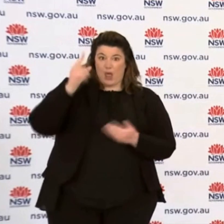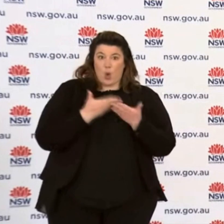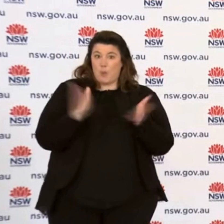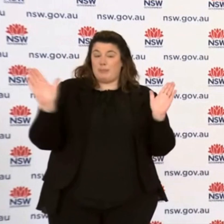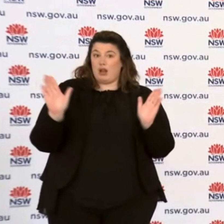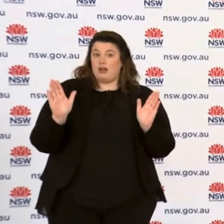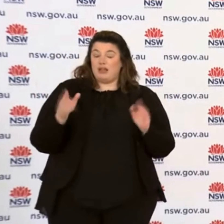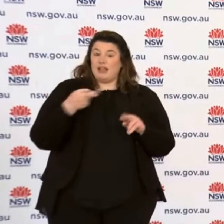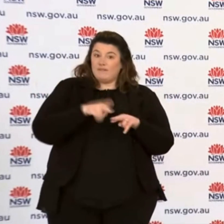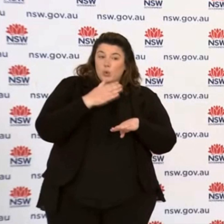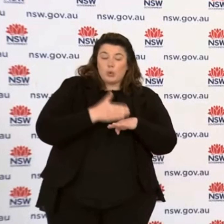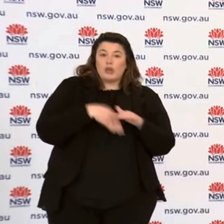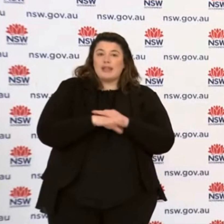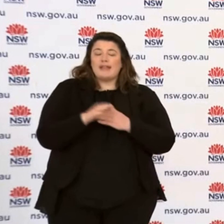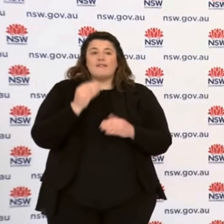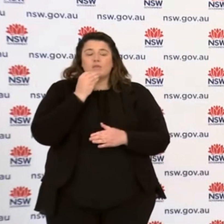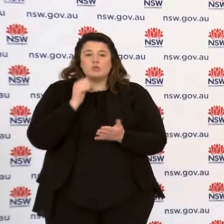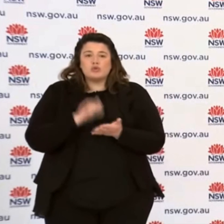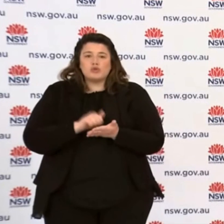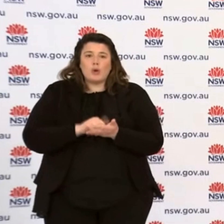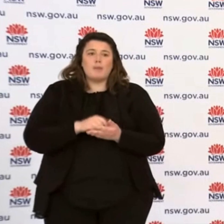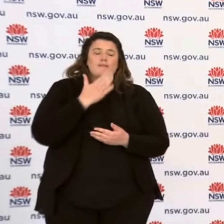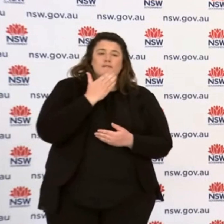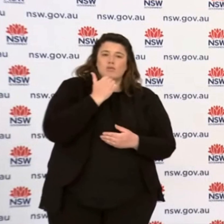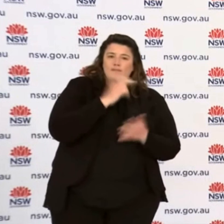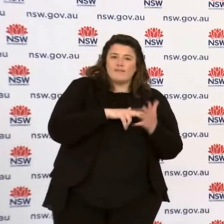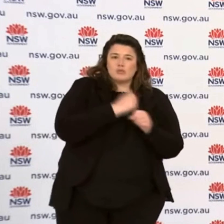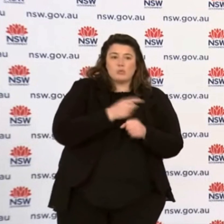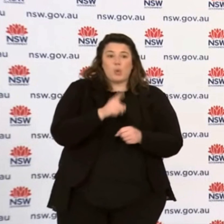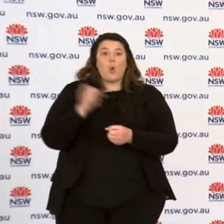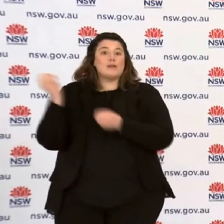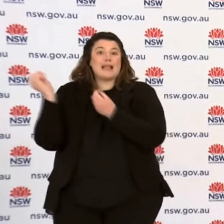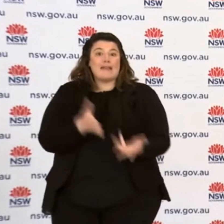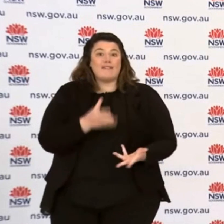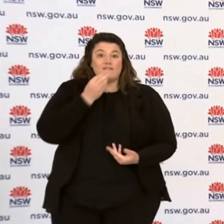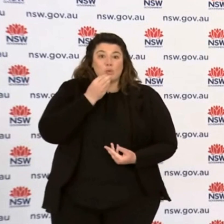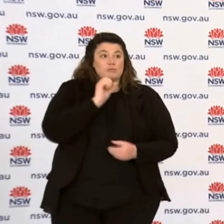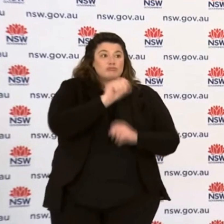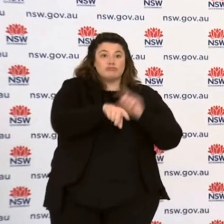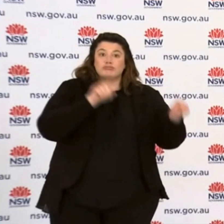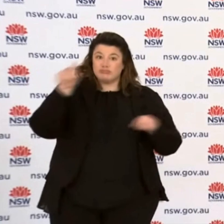foodie industry, the groceries and so on, supply, delivery, whatever, you can jump on the